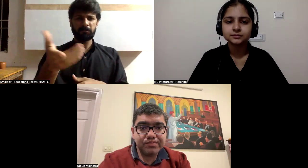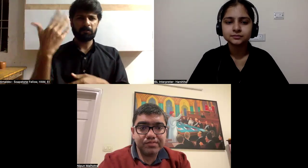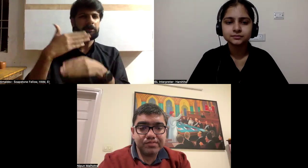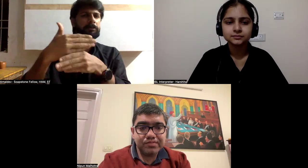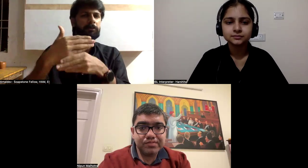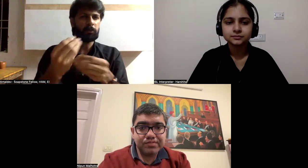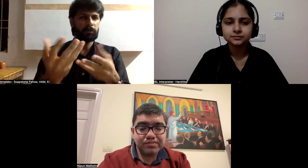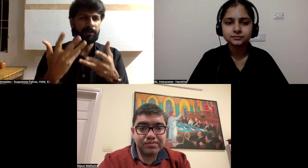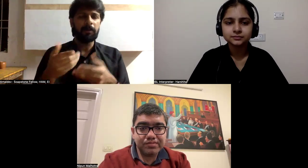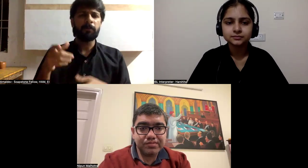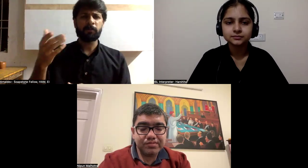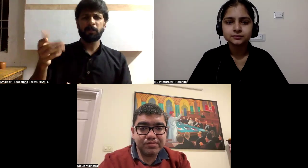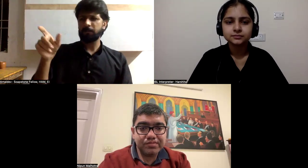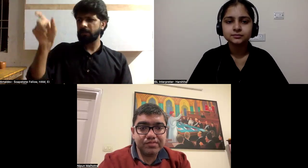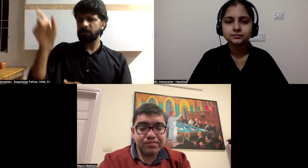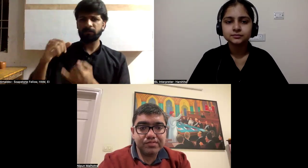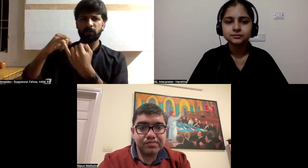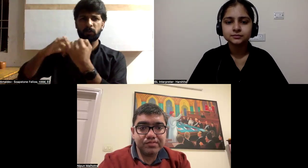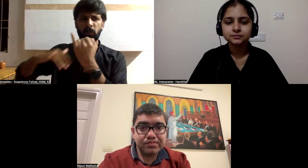question, Nipun.